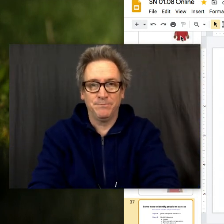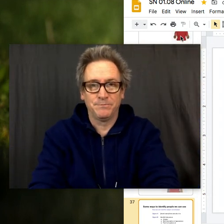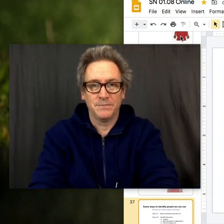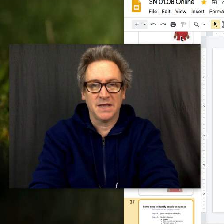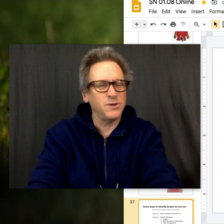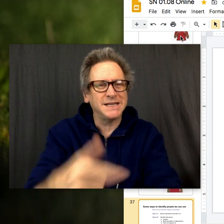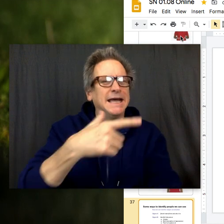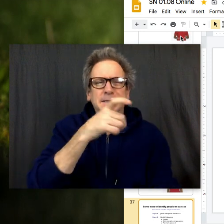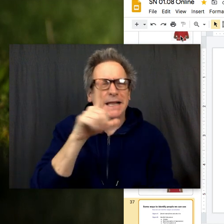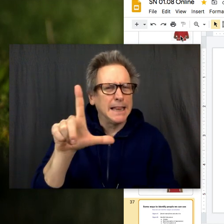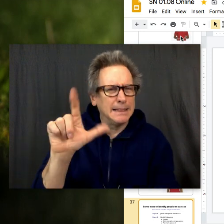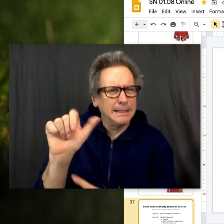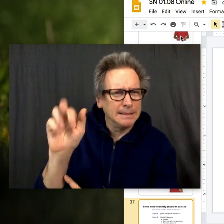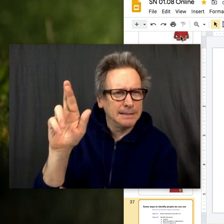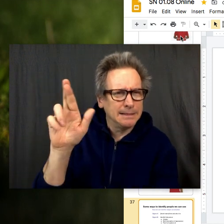that. So I could say,